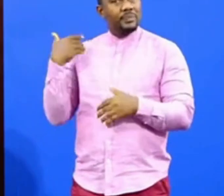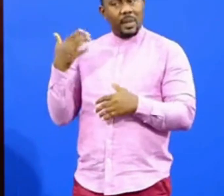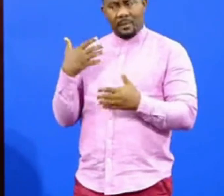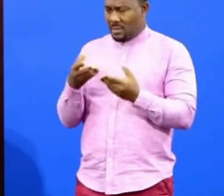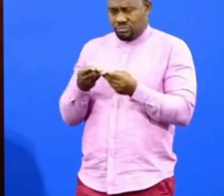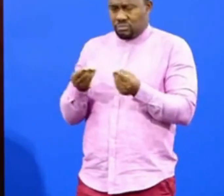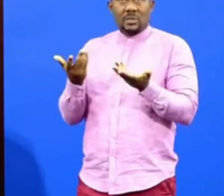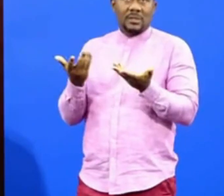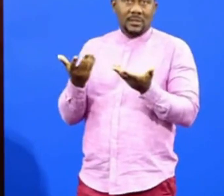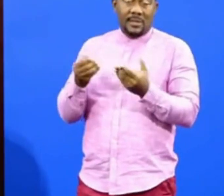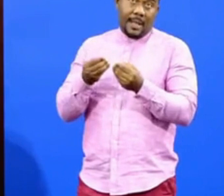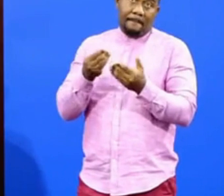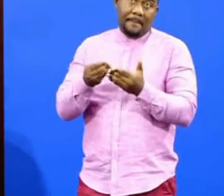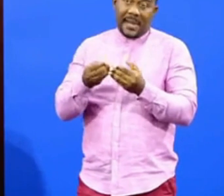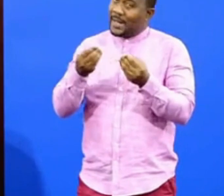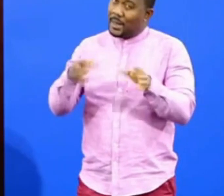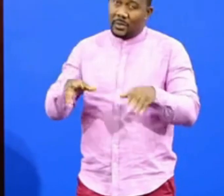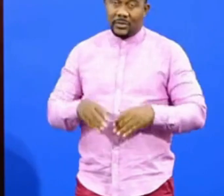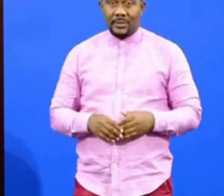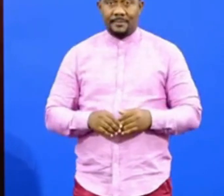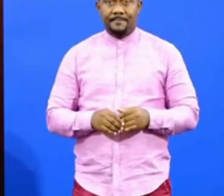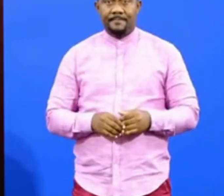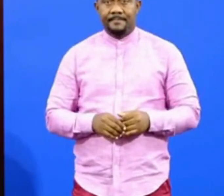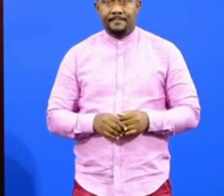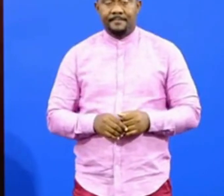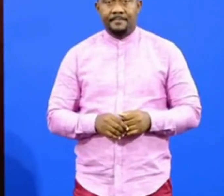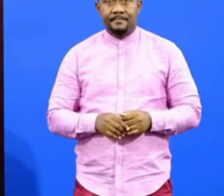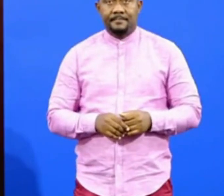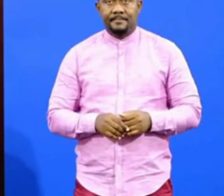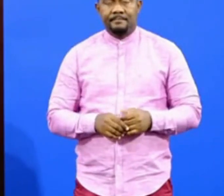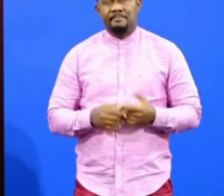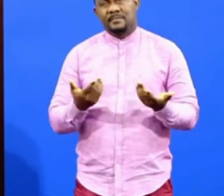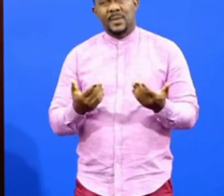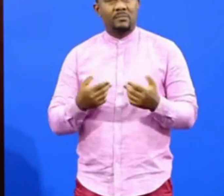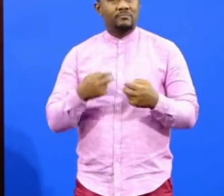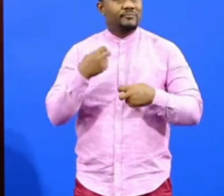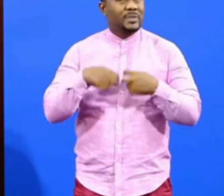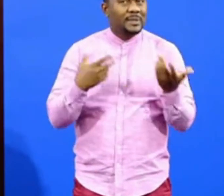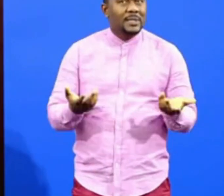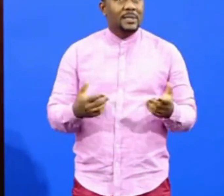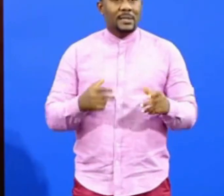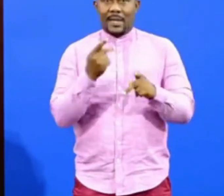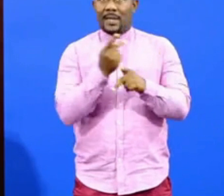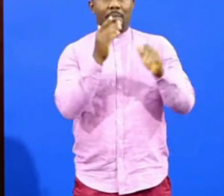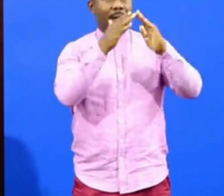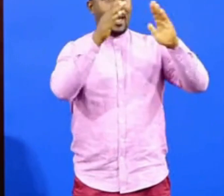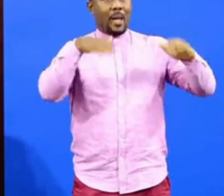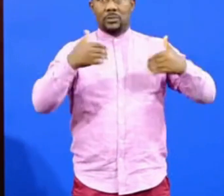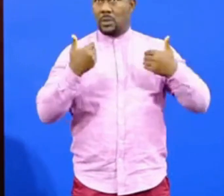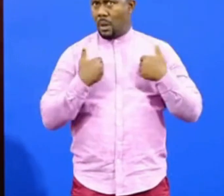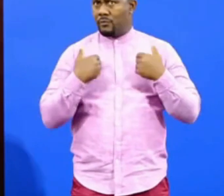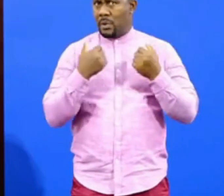things like poor storage. We have things like, the infrastructure issue. We have a lot of warehouses in the country, but you'll see that a lot of them are